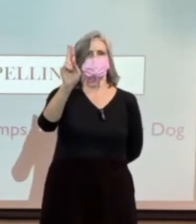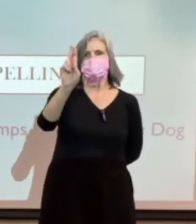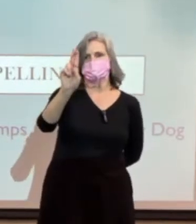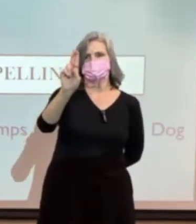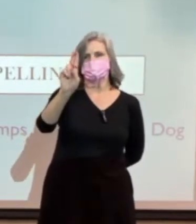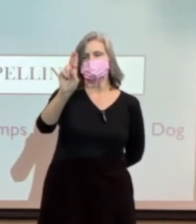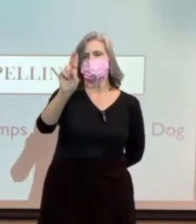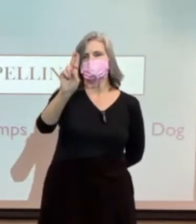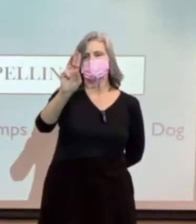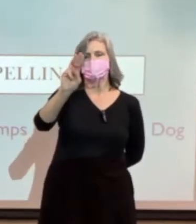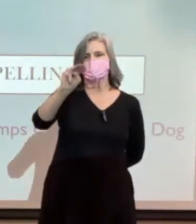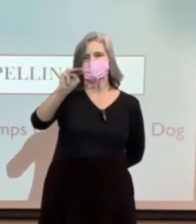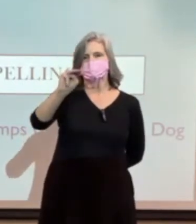forgot what it was.